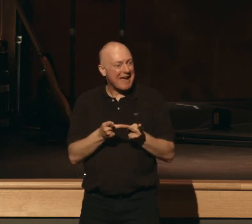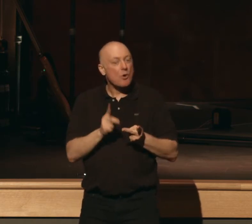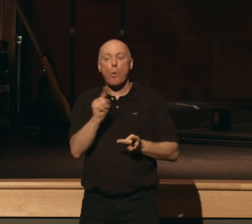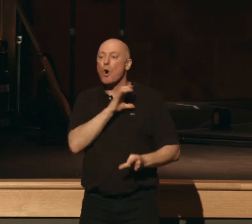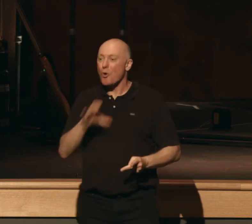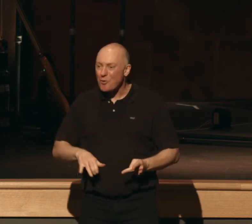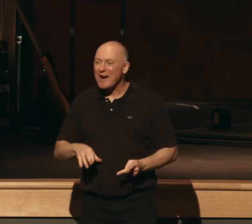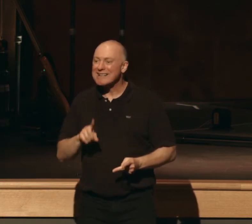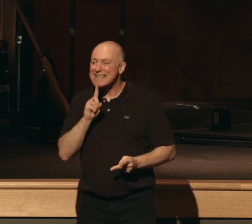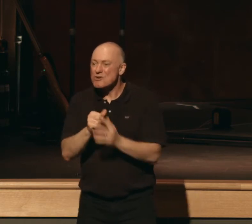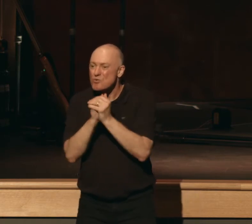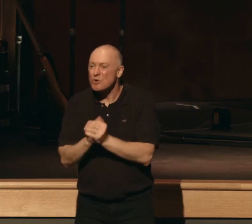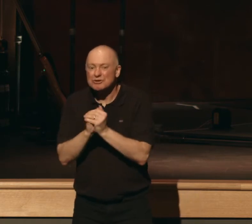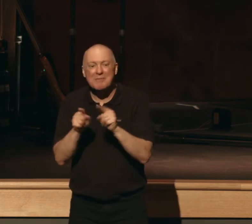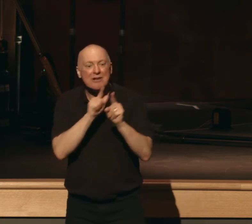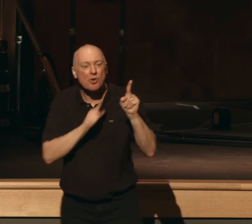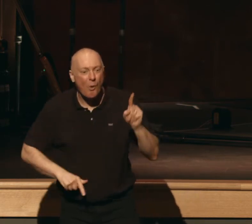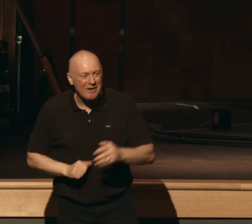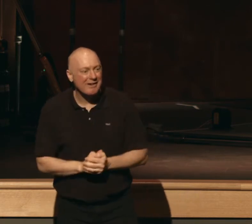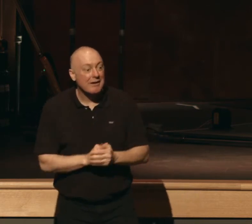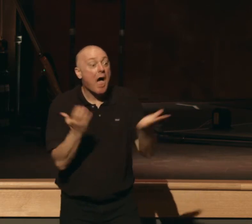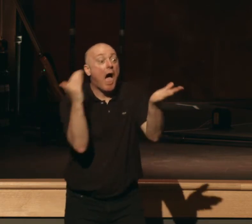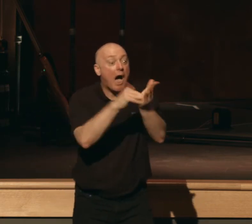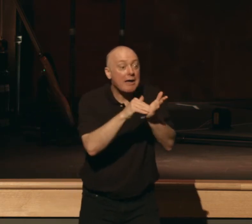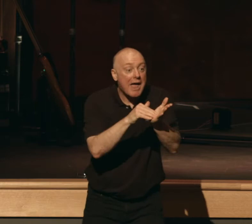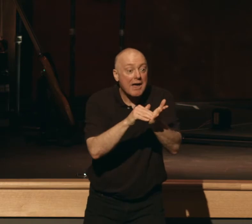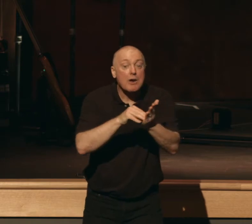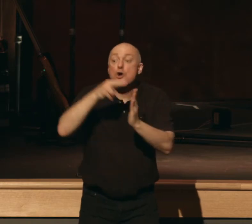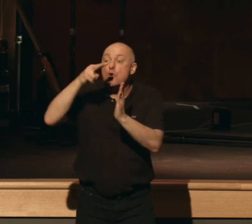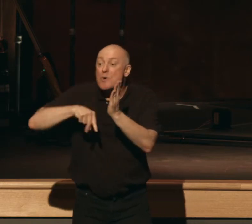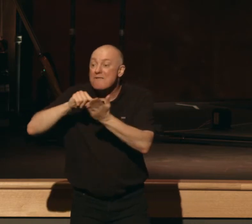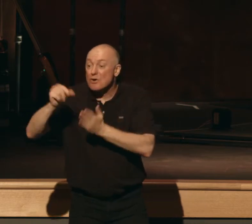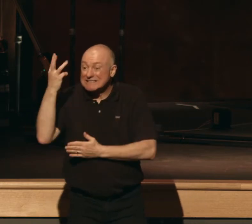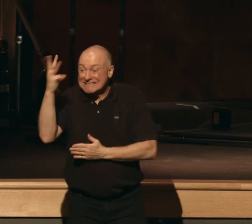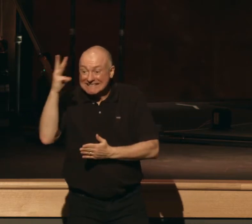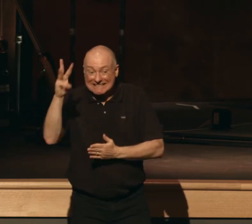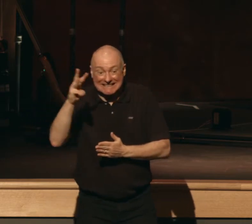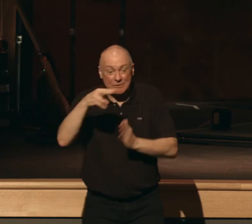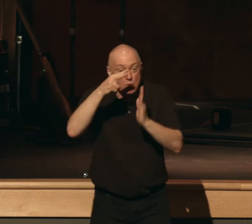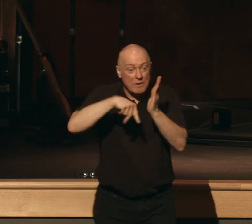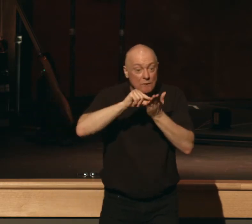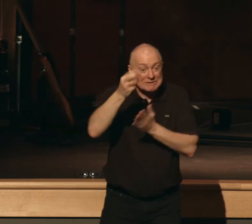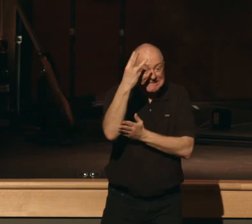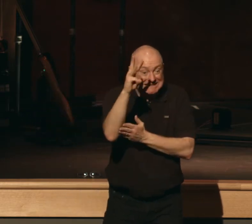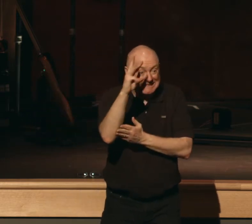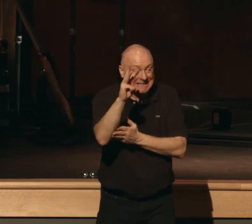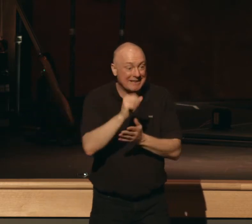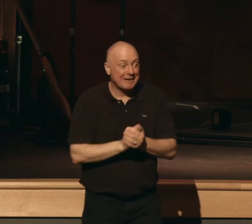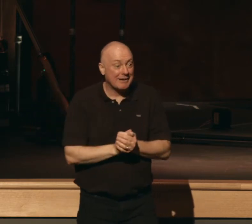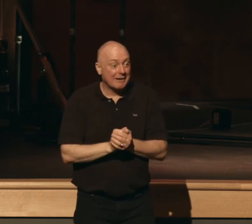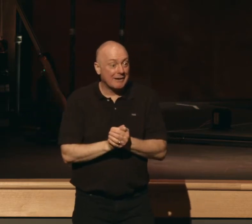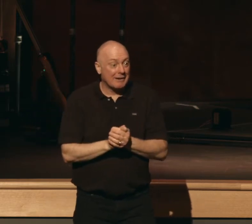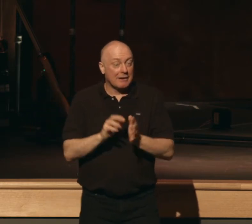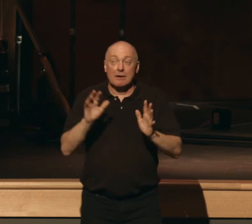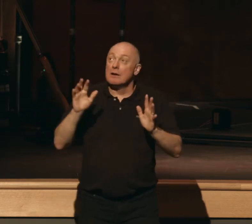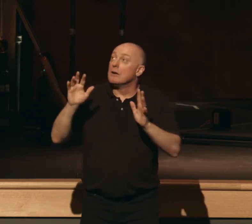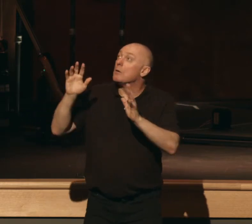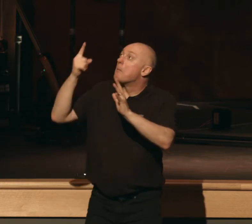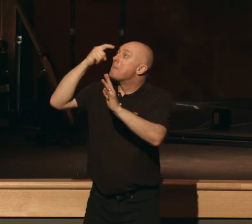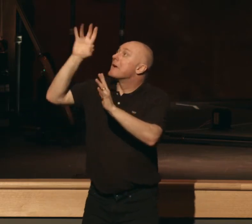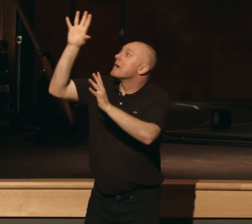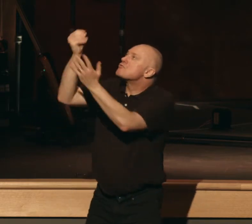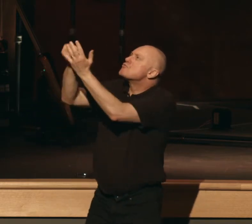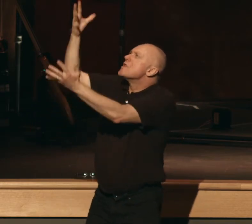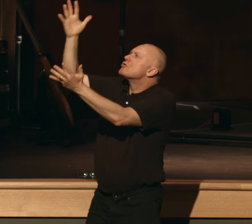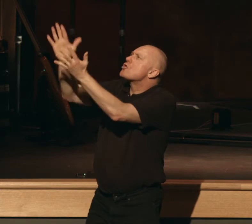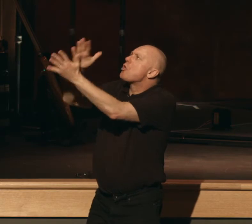where Christ is worshiped as Lord. Again, have a look at verse 16. That according to the riches of